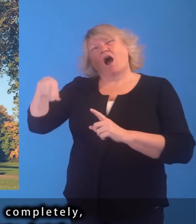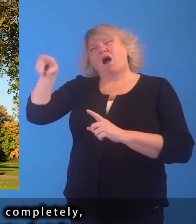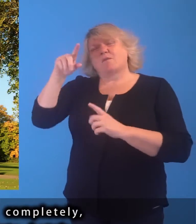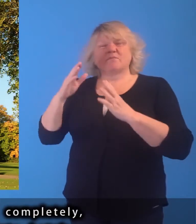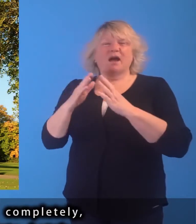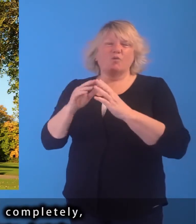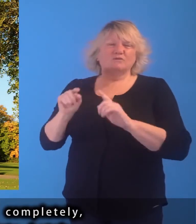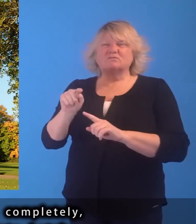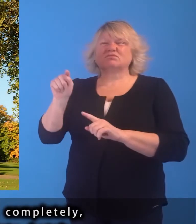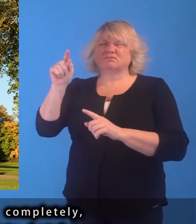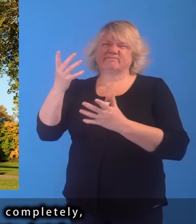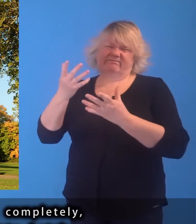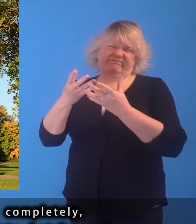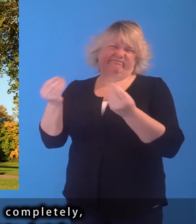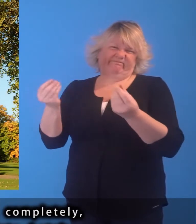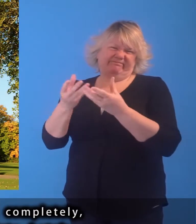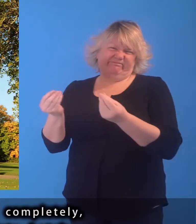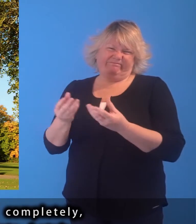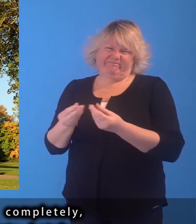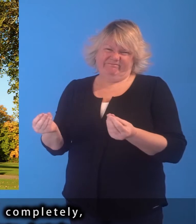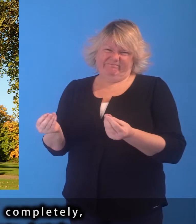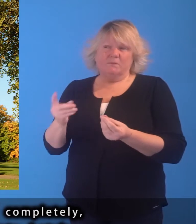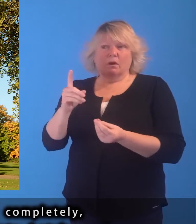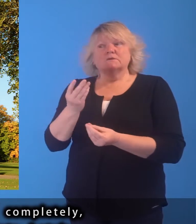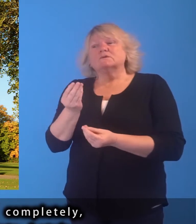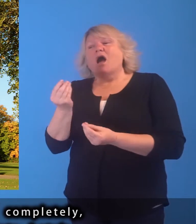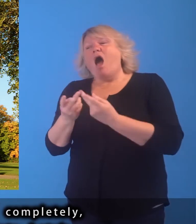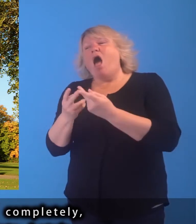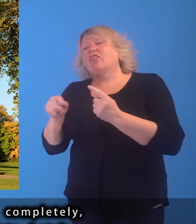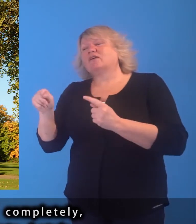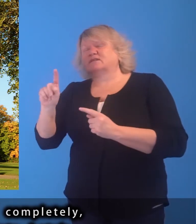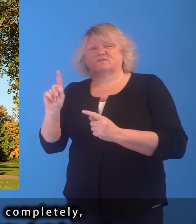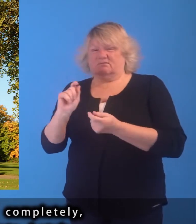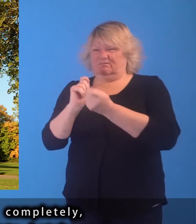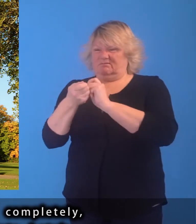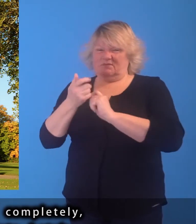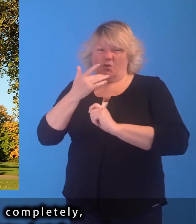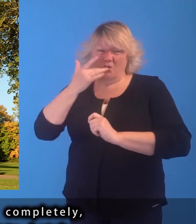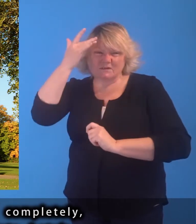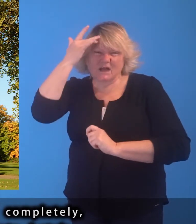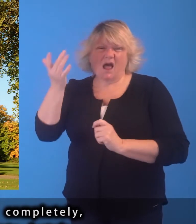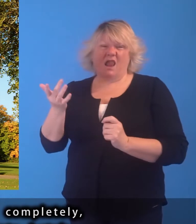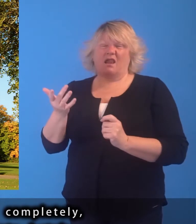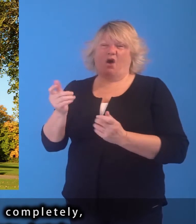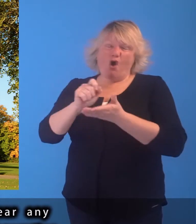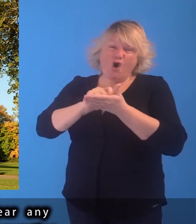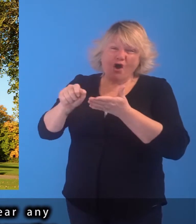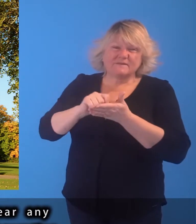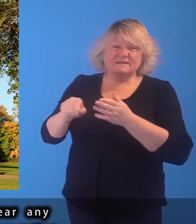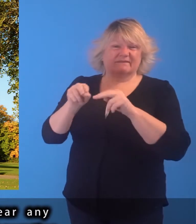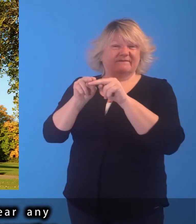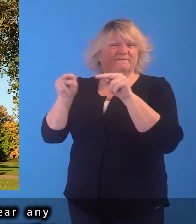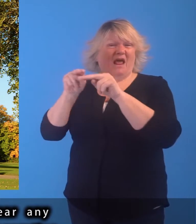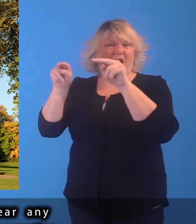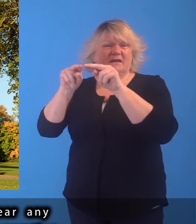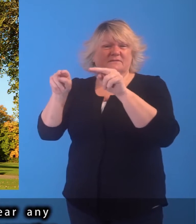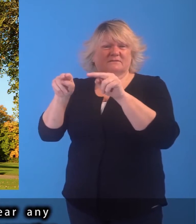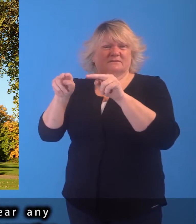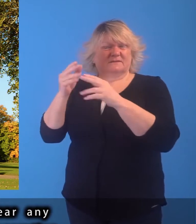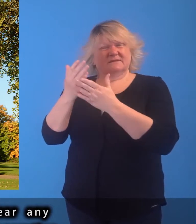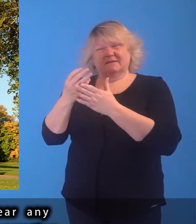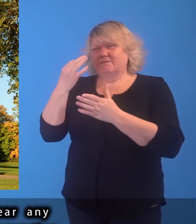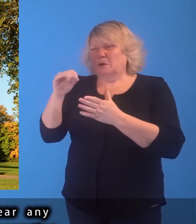Some of these houses have been lost completely, while others have been converted into hotels, offices,